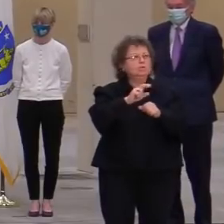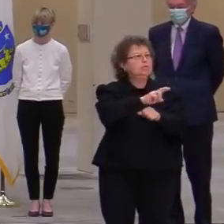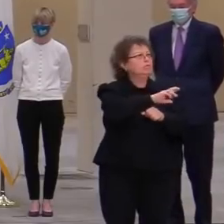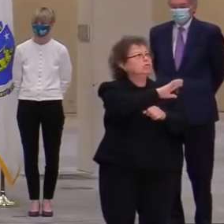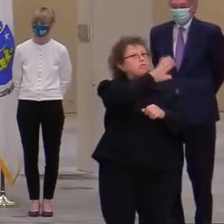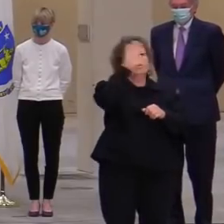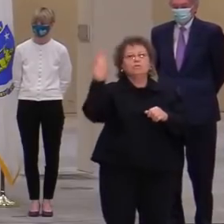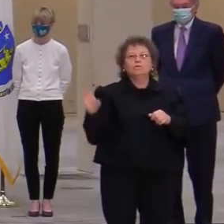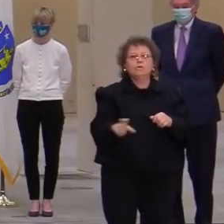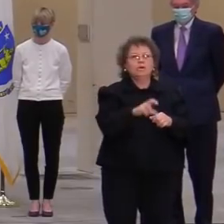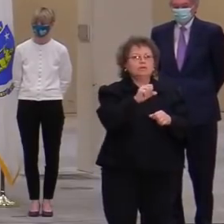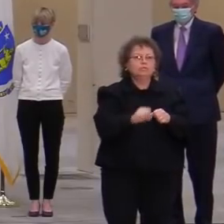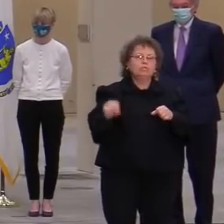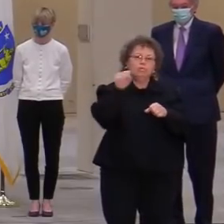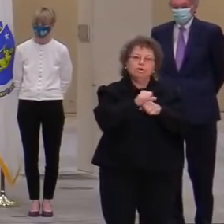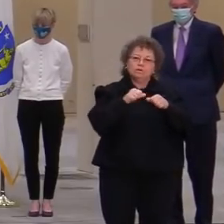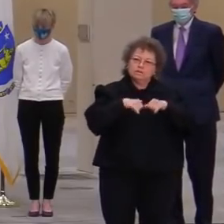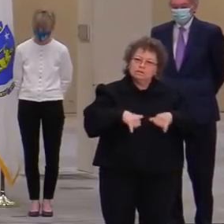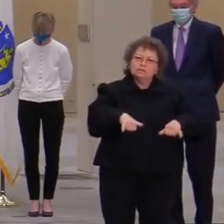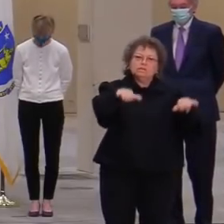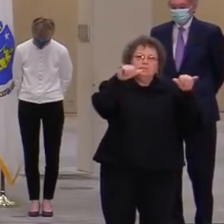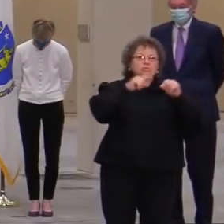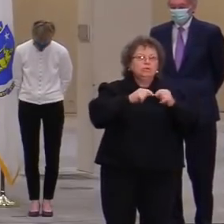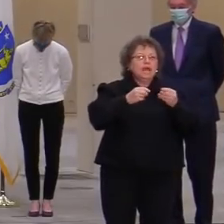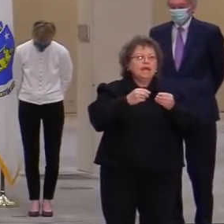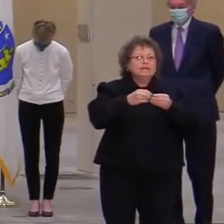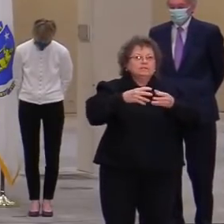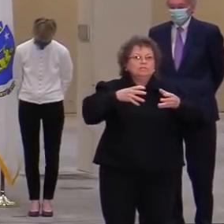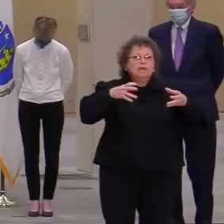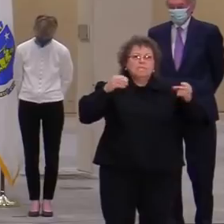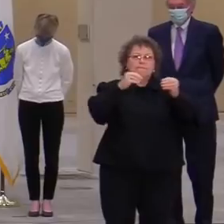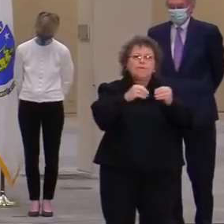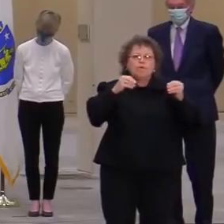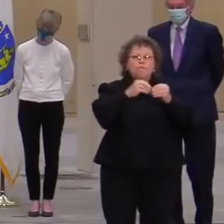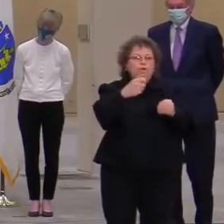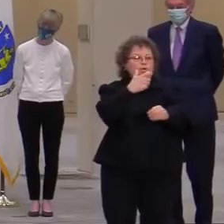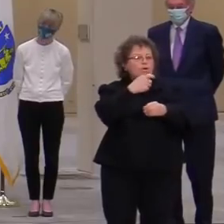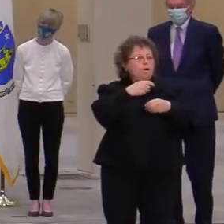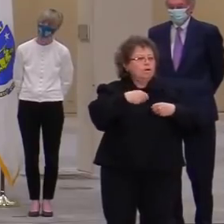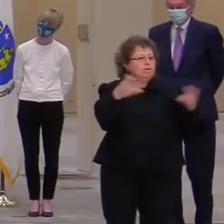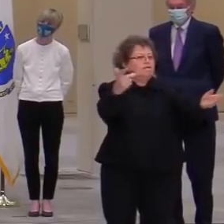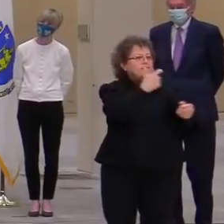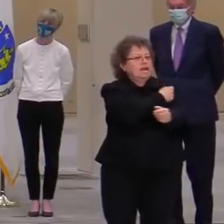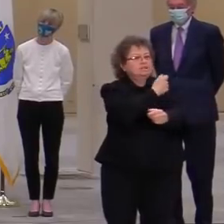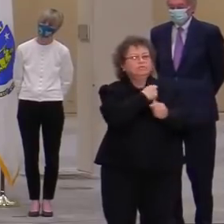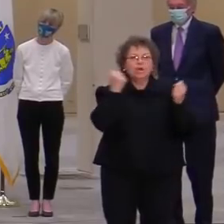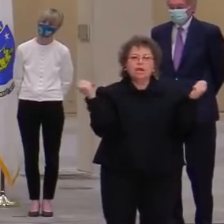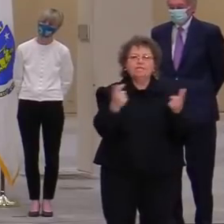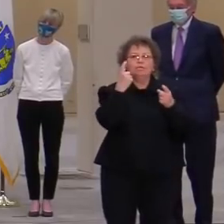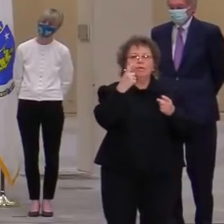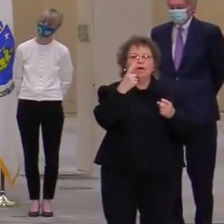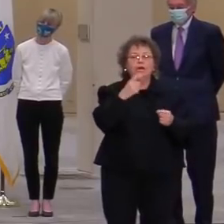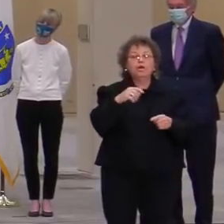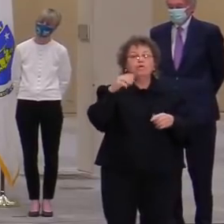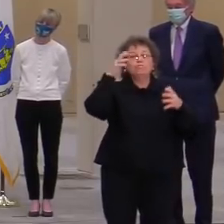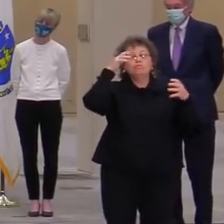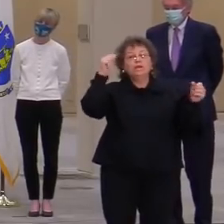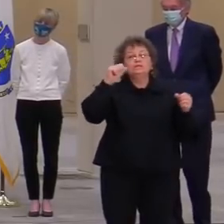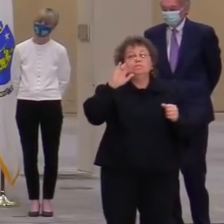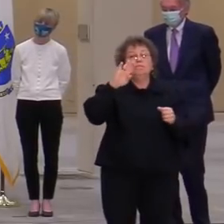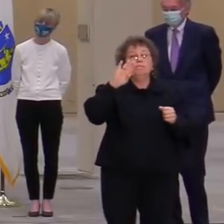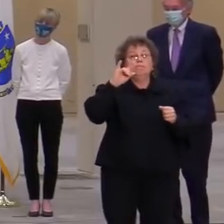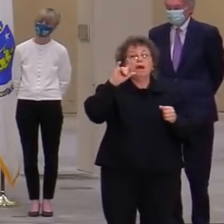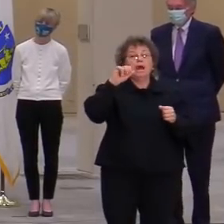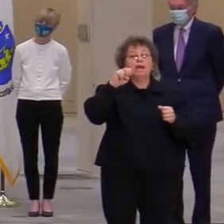expanding availability of COVID-19 vaccinations to everyone. President Biden established a strategy in where he set a